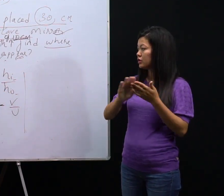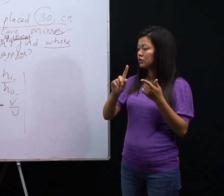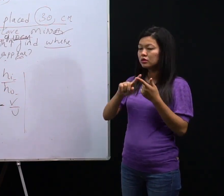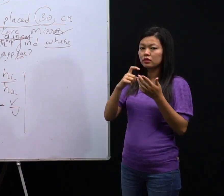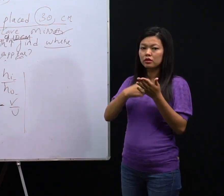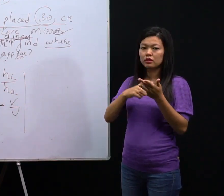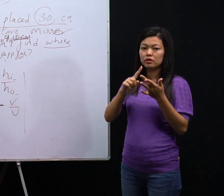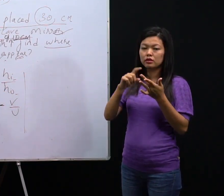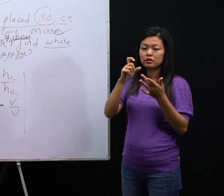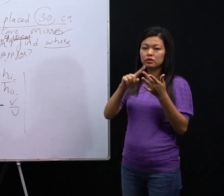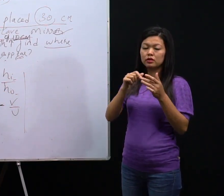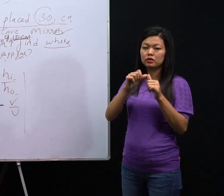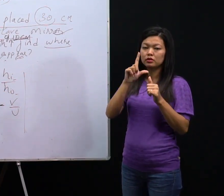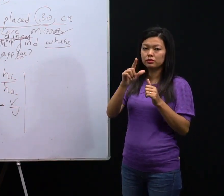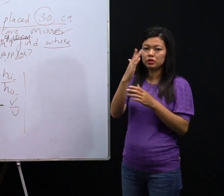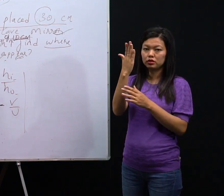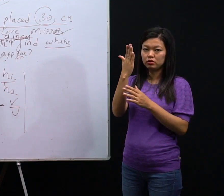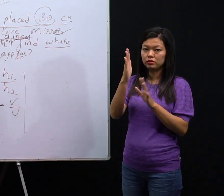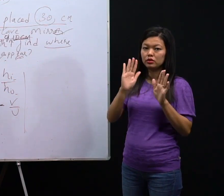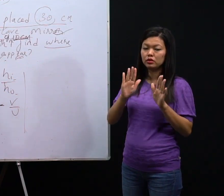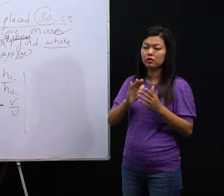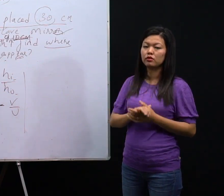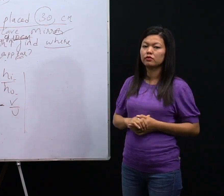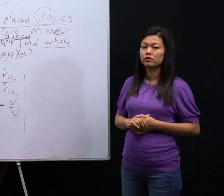Spherical mirror.